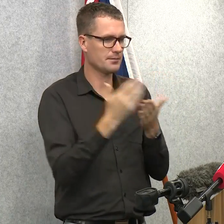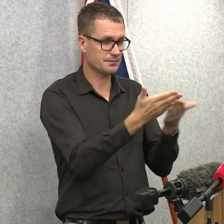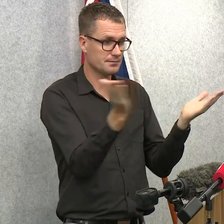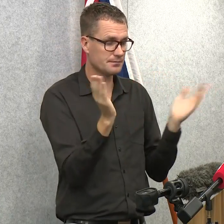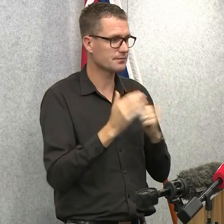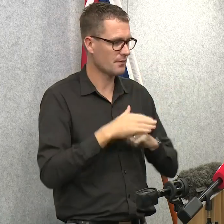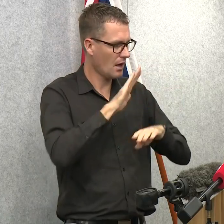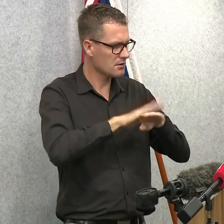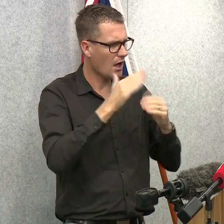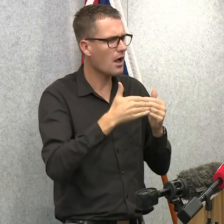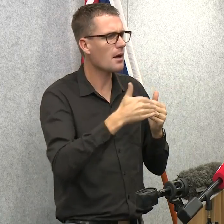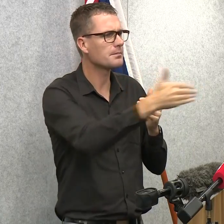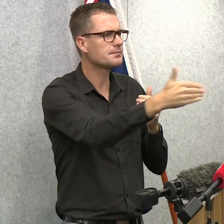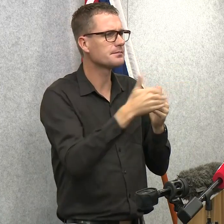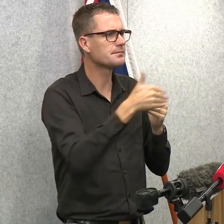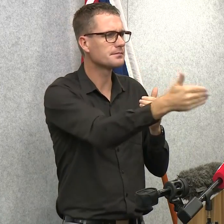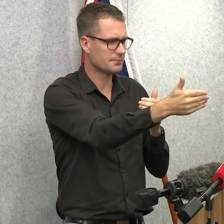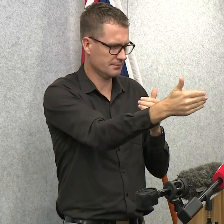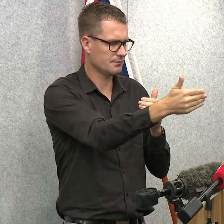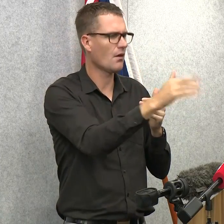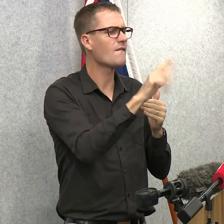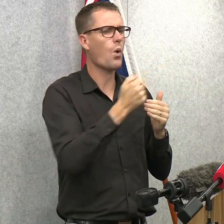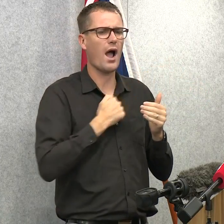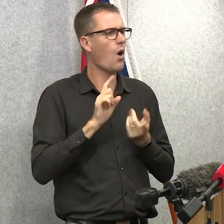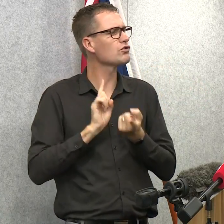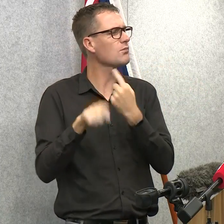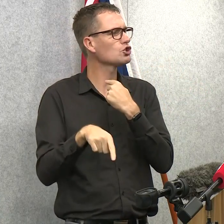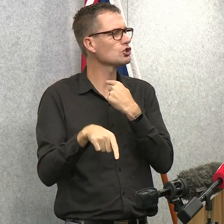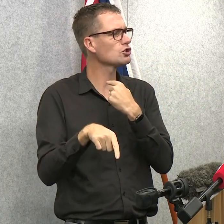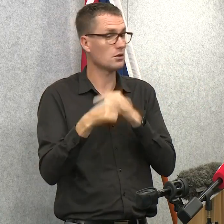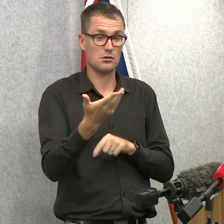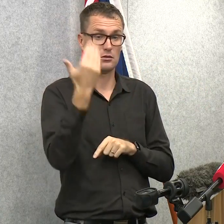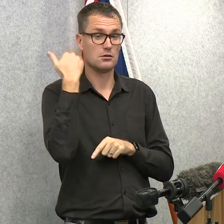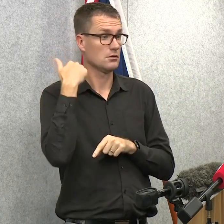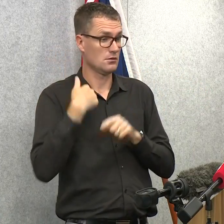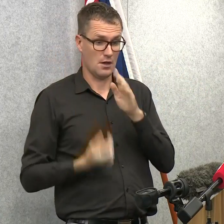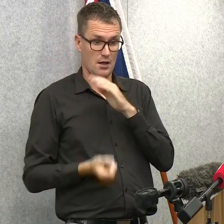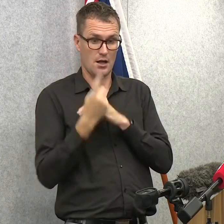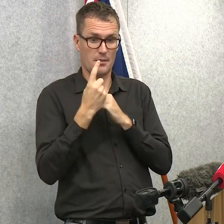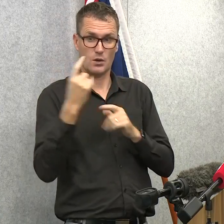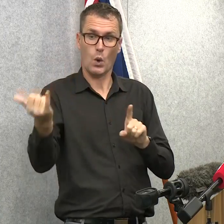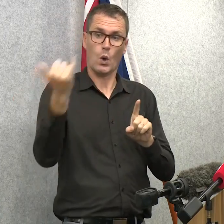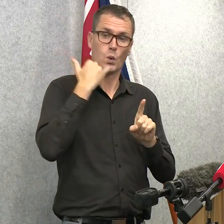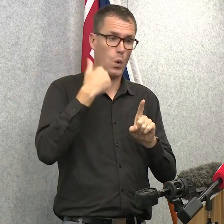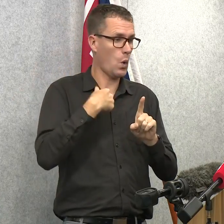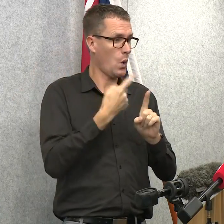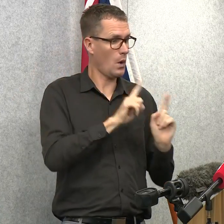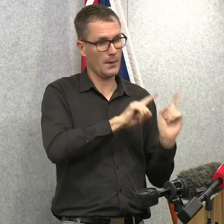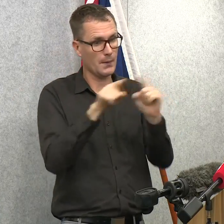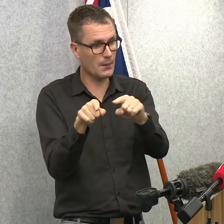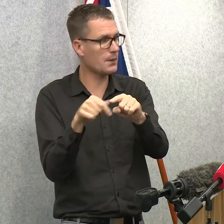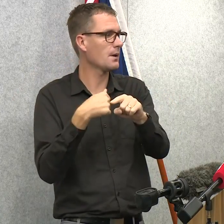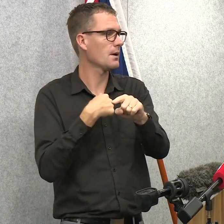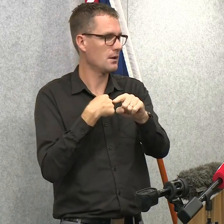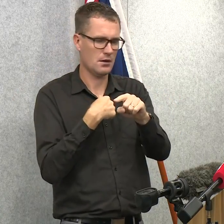the timeline for our response, which I believe was fantastic. We gave some general details. I